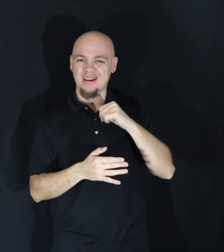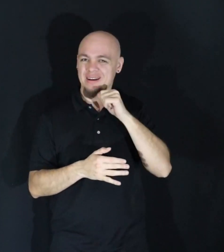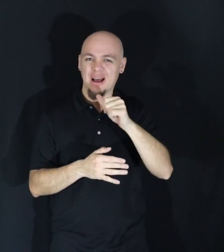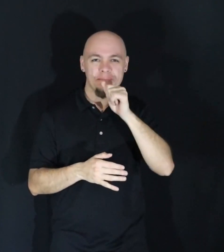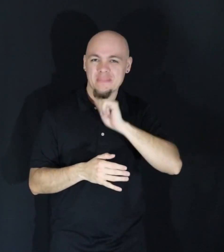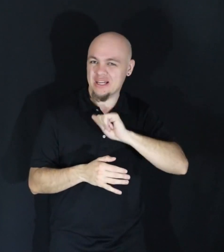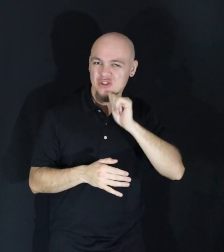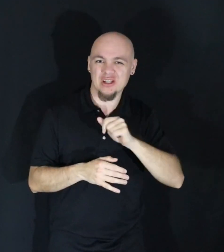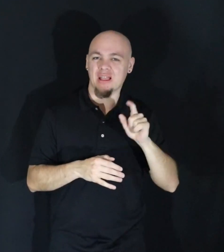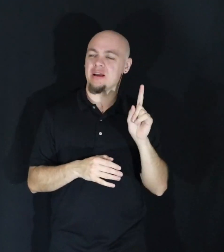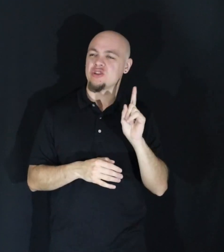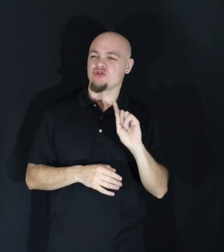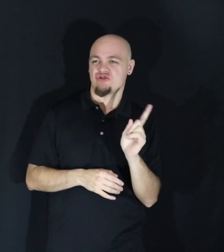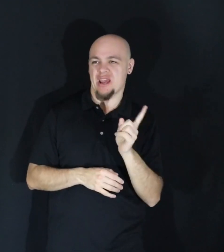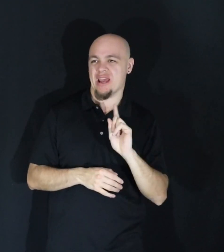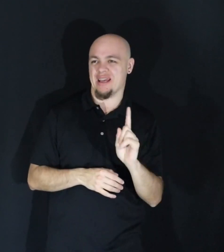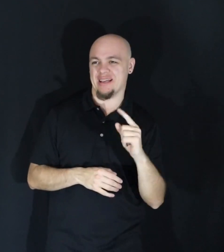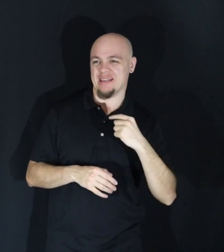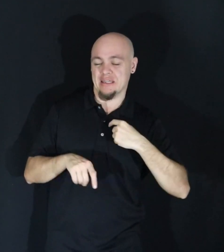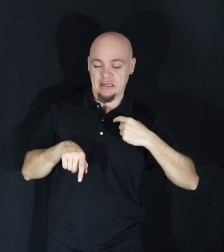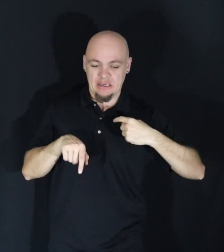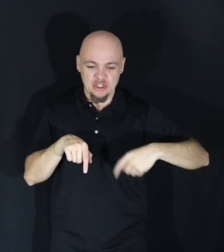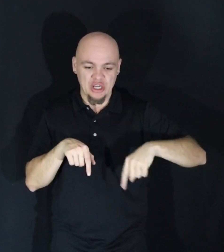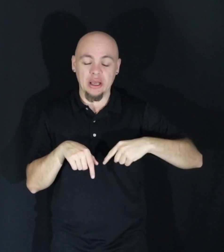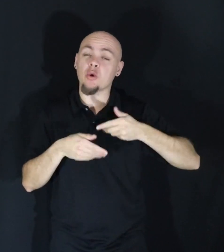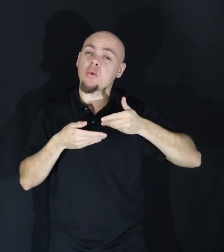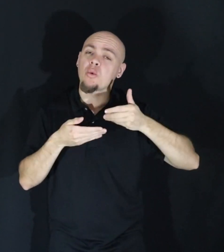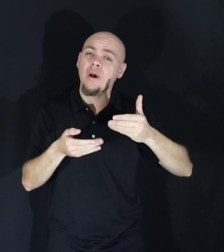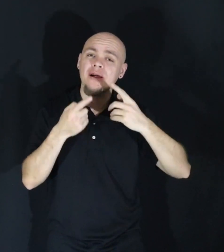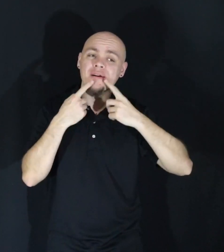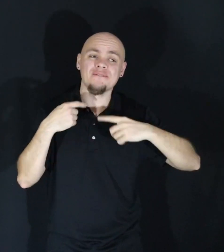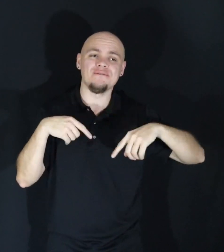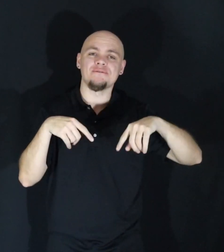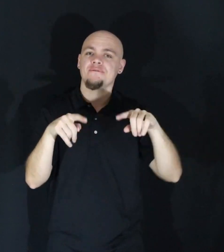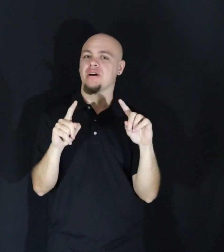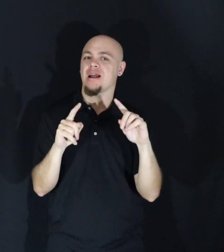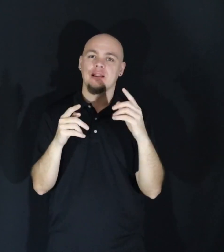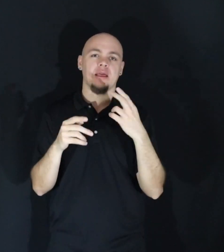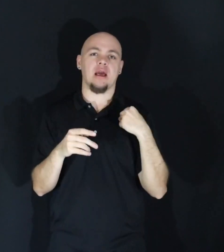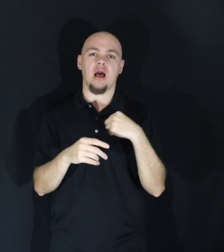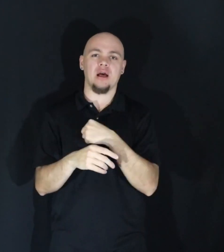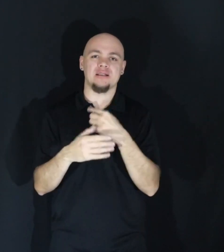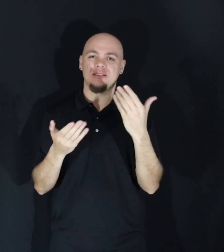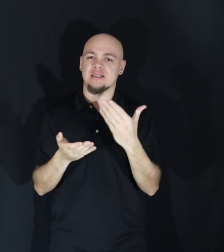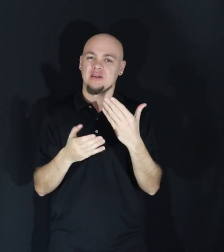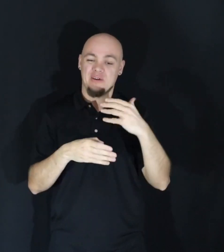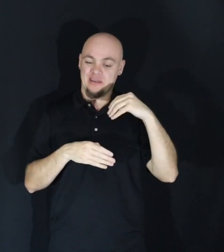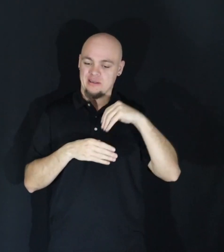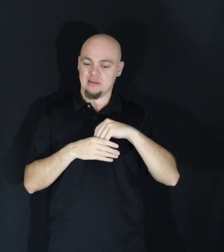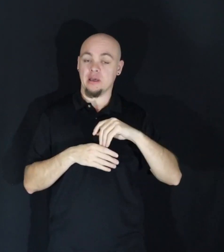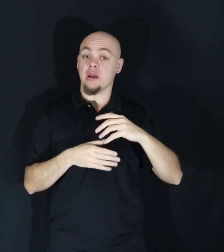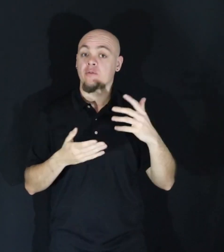with tapping fingers, shaking knees, welcome, finally, us here inside of we.